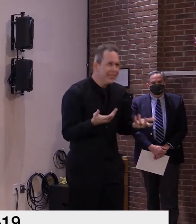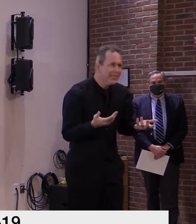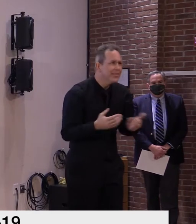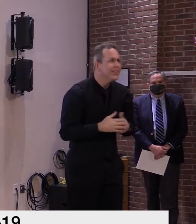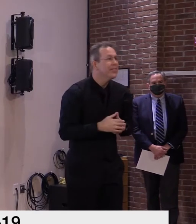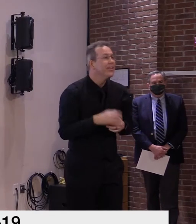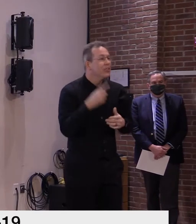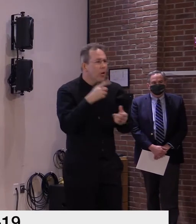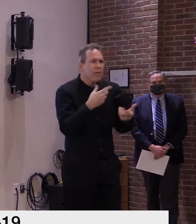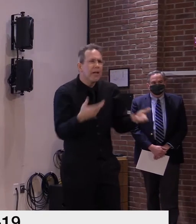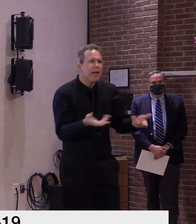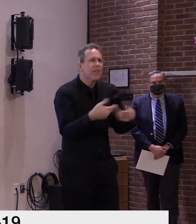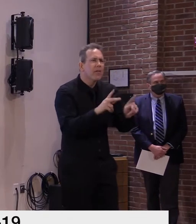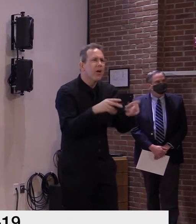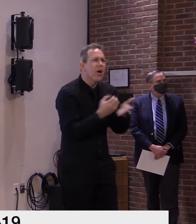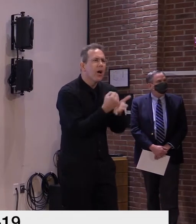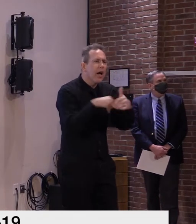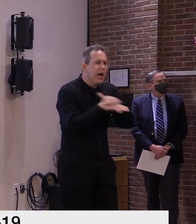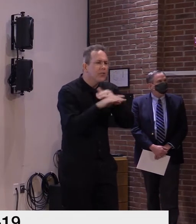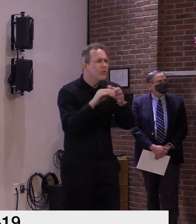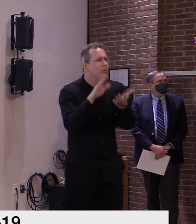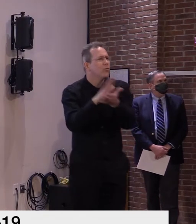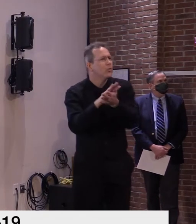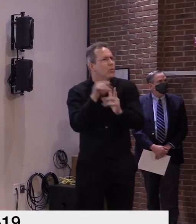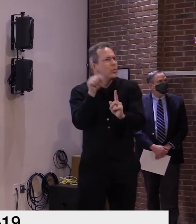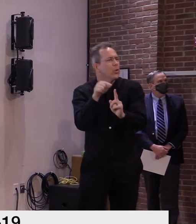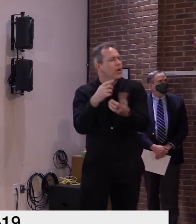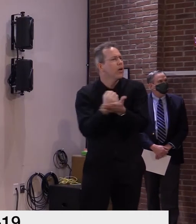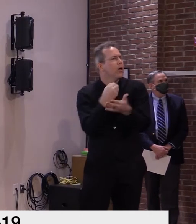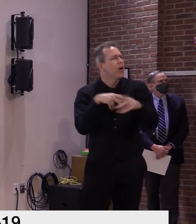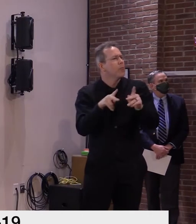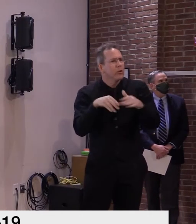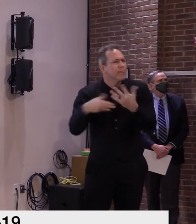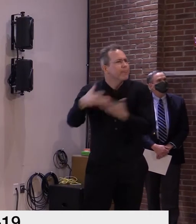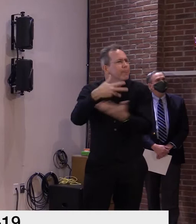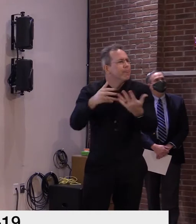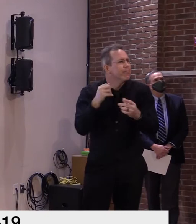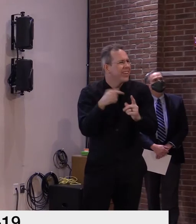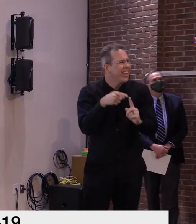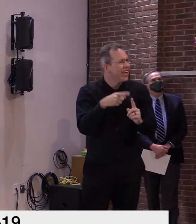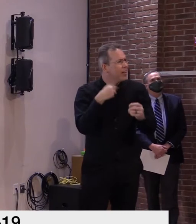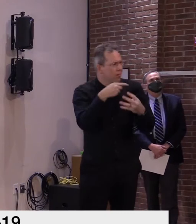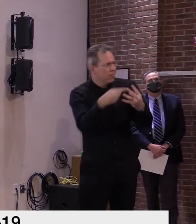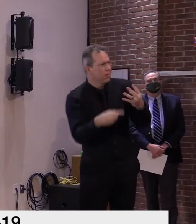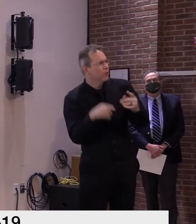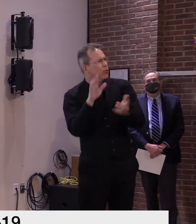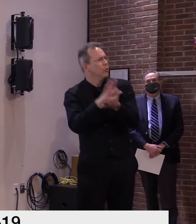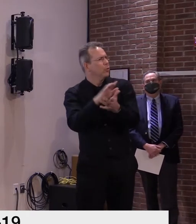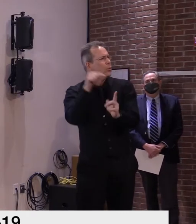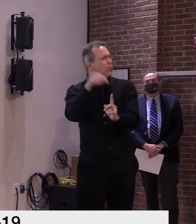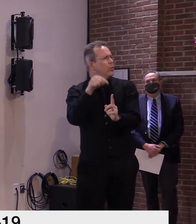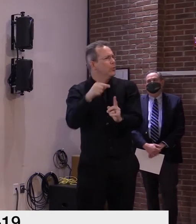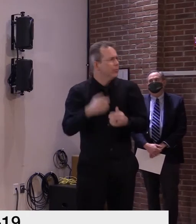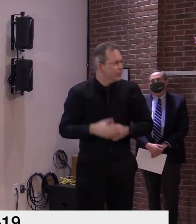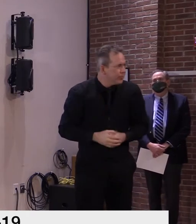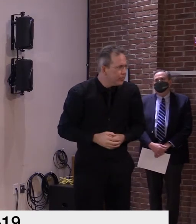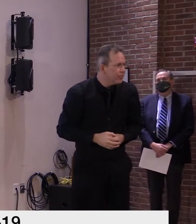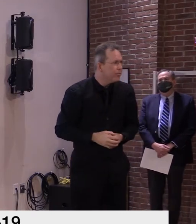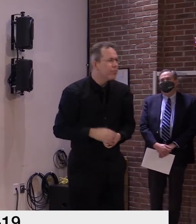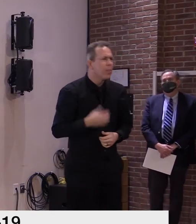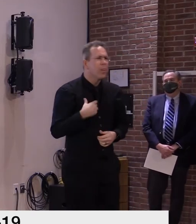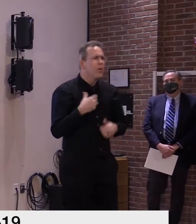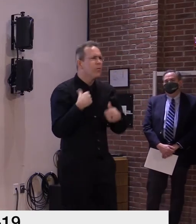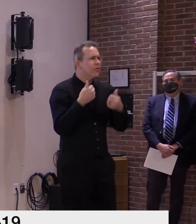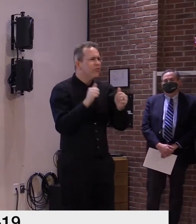powerful protective factors that we can provide to our children and youth. And every effort should be made to get our Vermont children and youth back